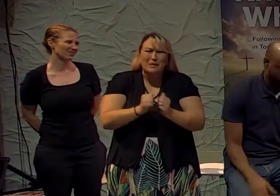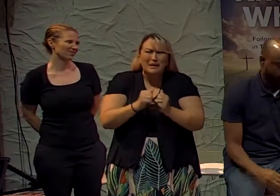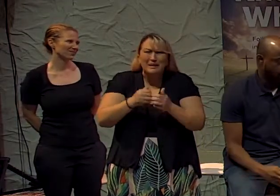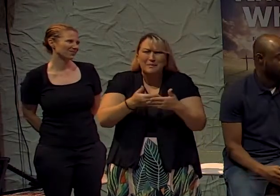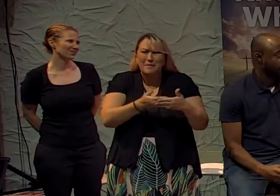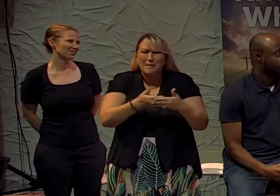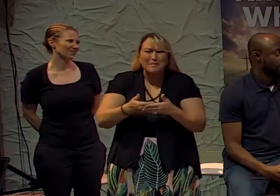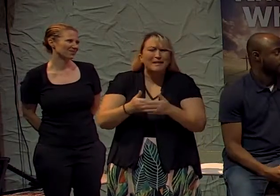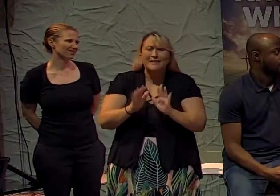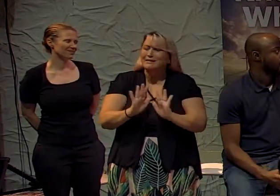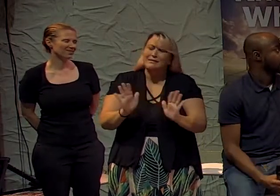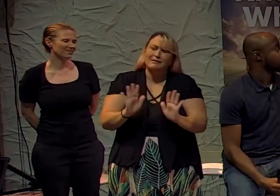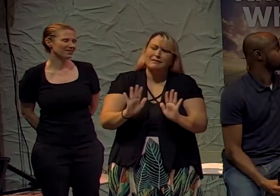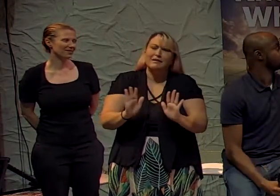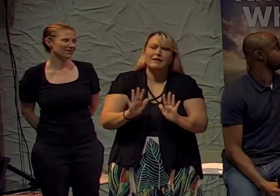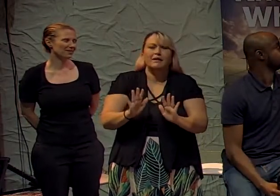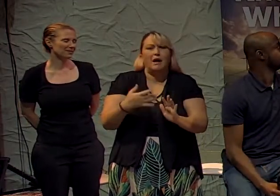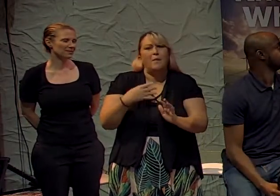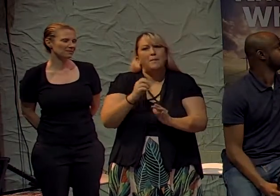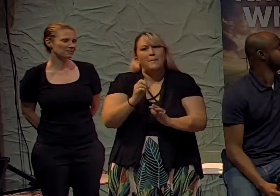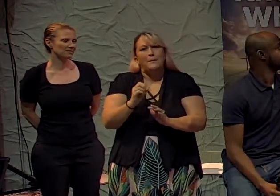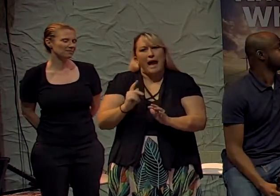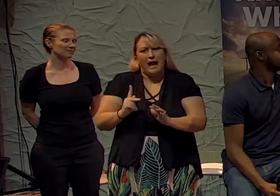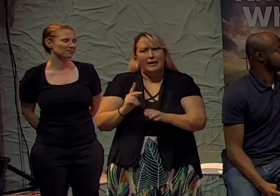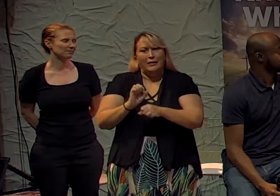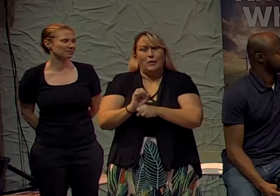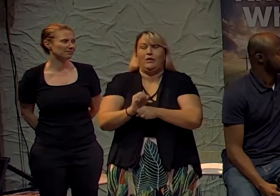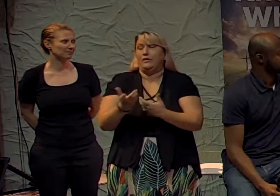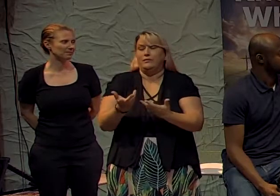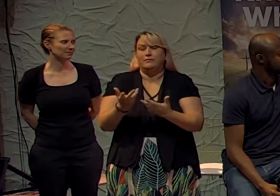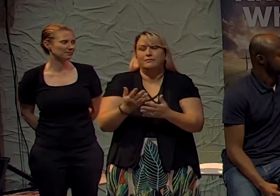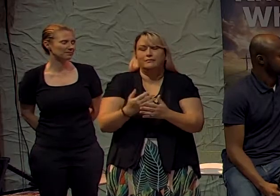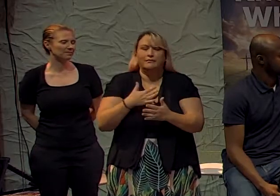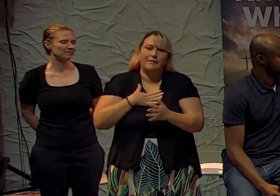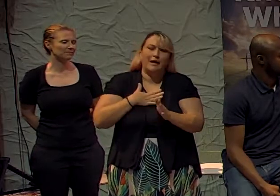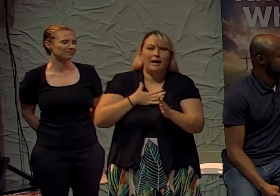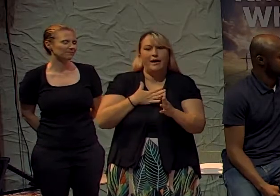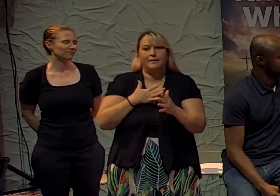baby. And I went back to work, of all things, I go to